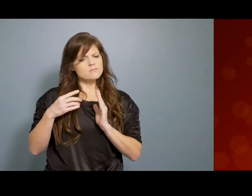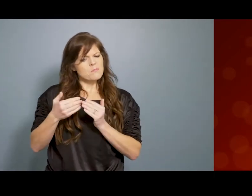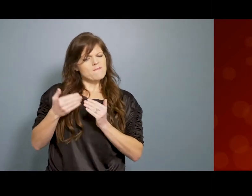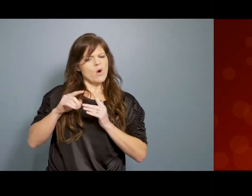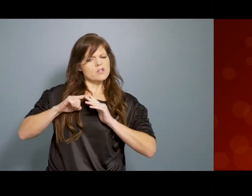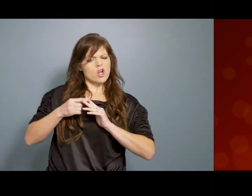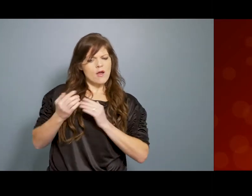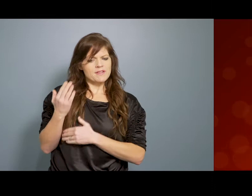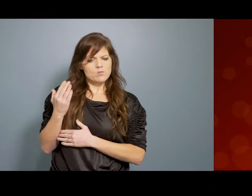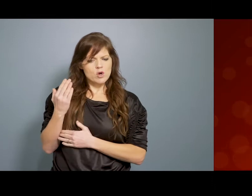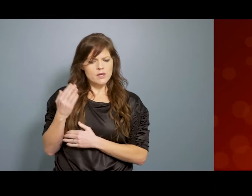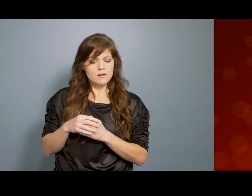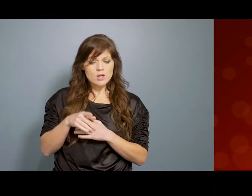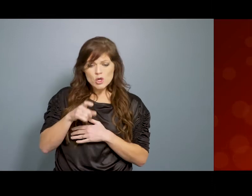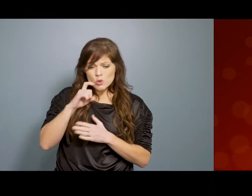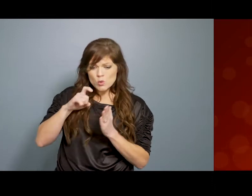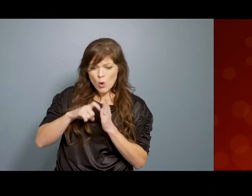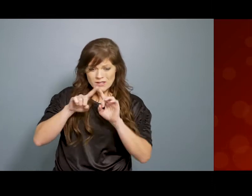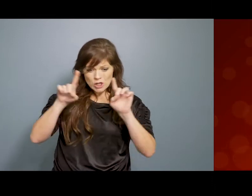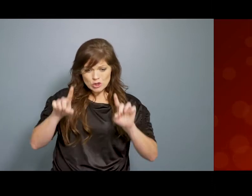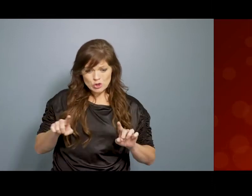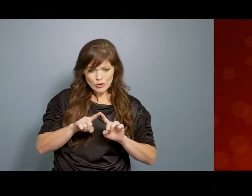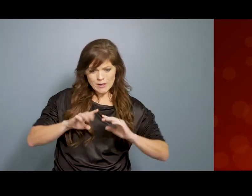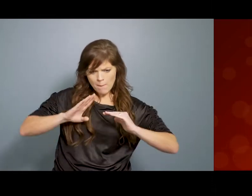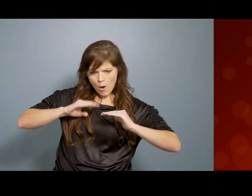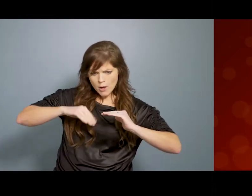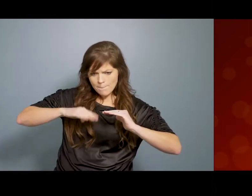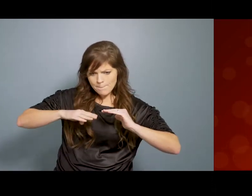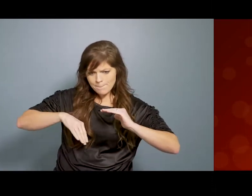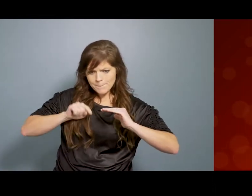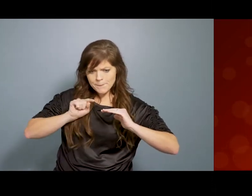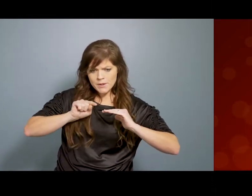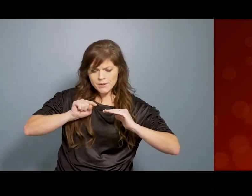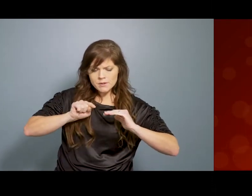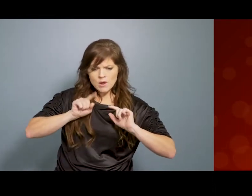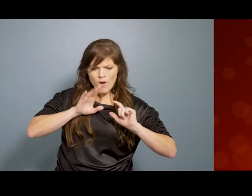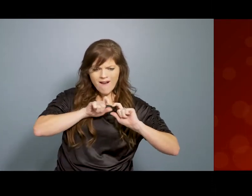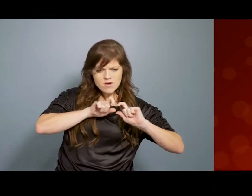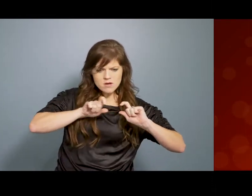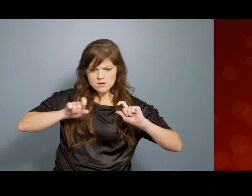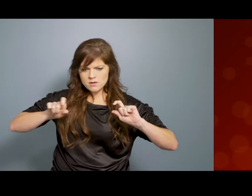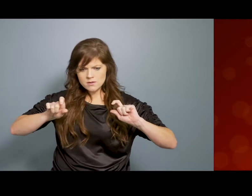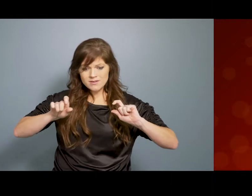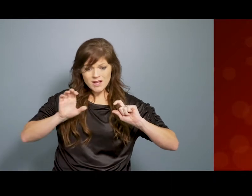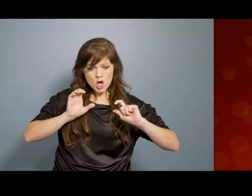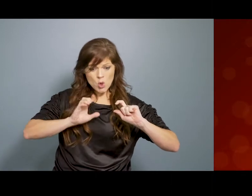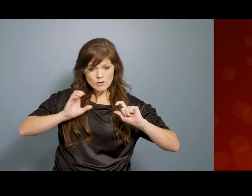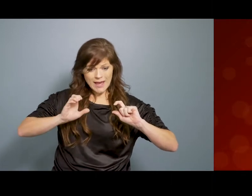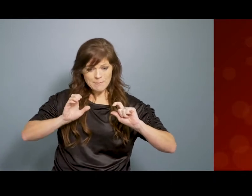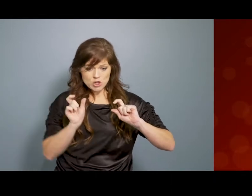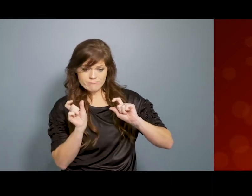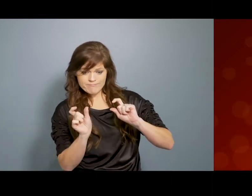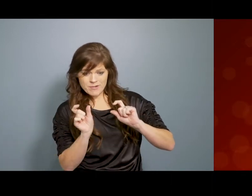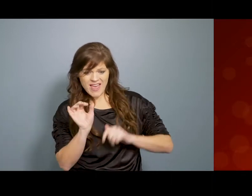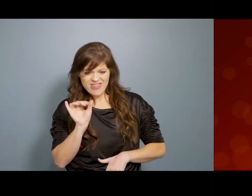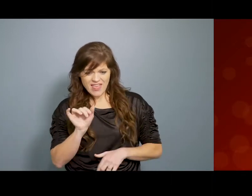So you'll notice at the bottom of your screen, there's a transcription button.